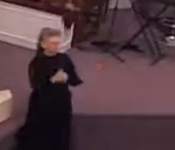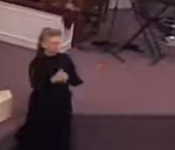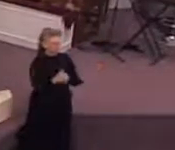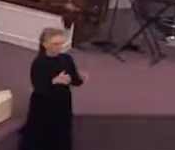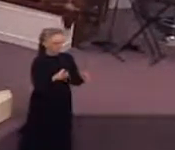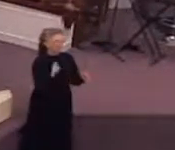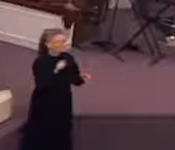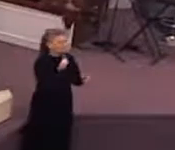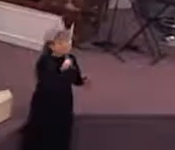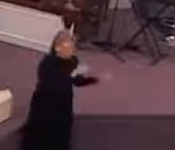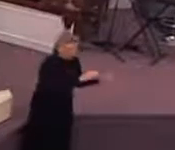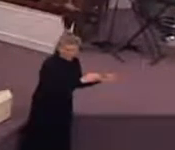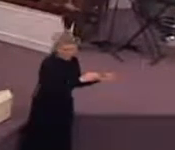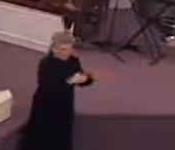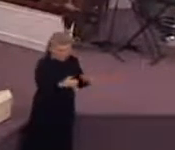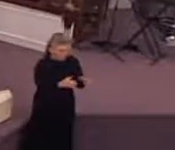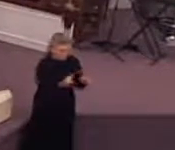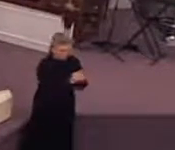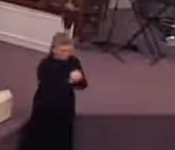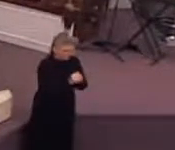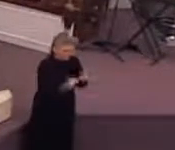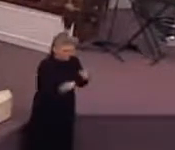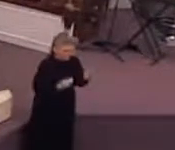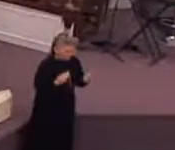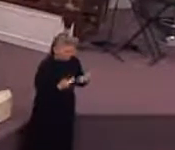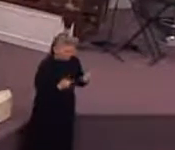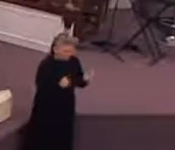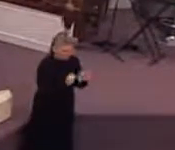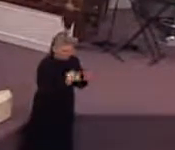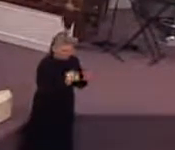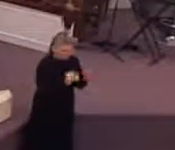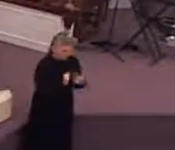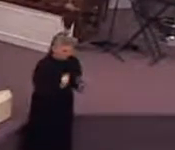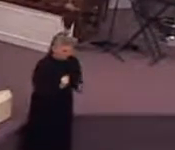together, amen, to have revival together.